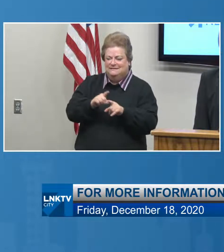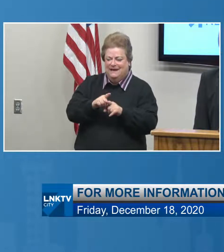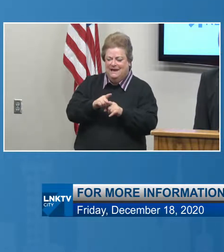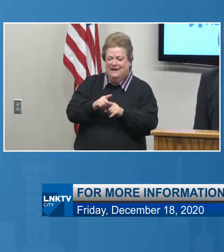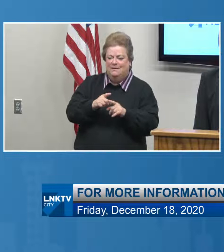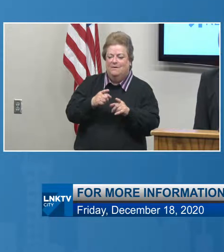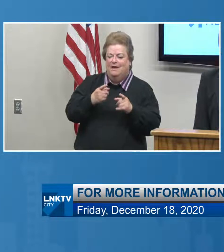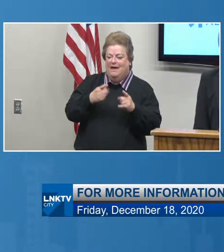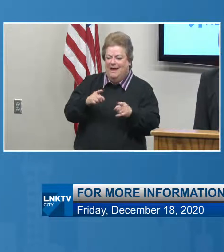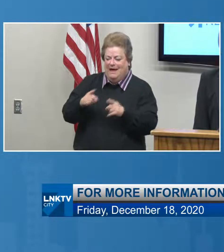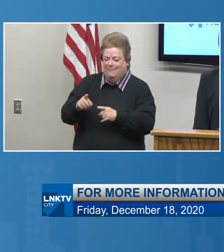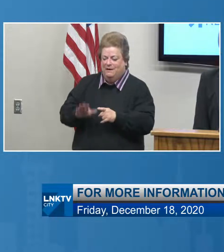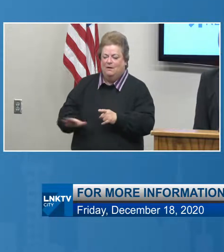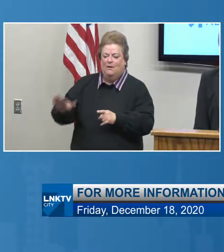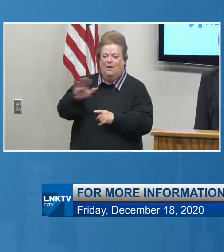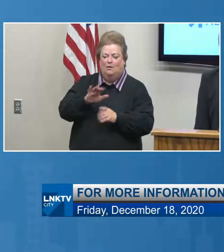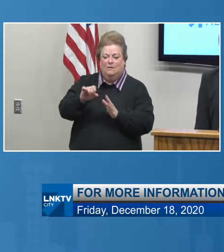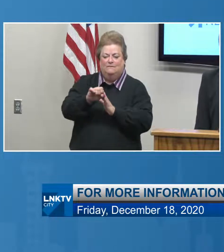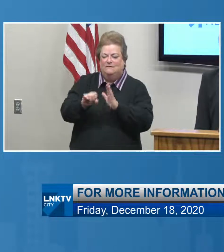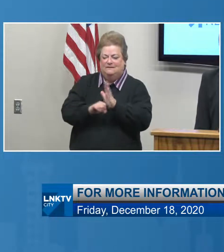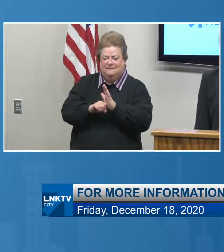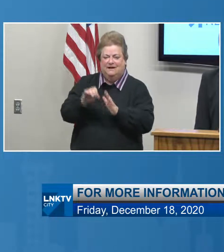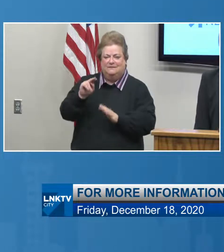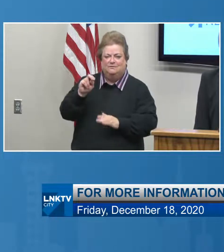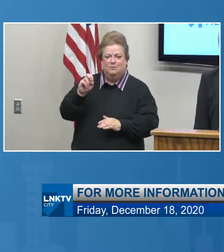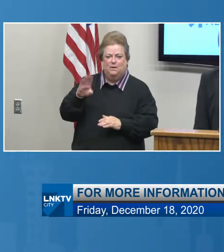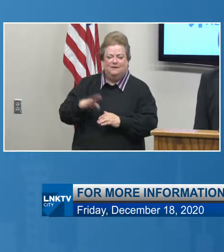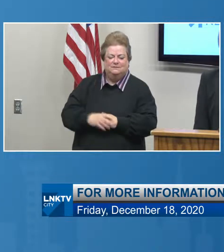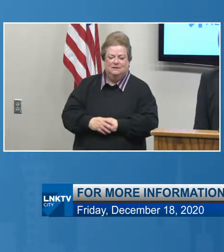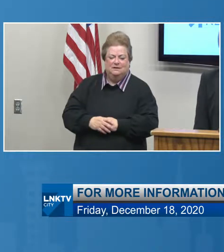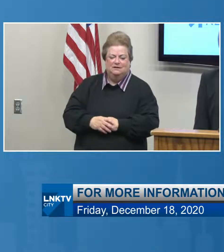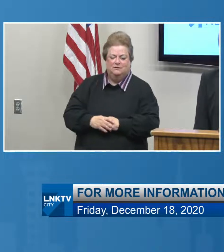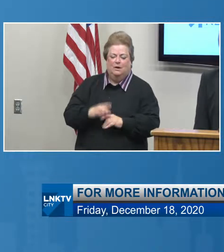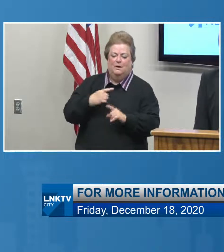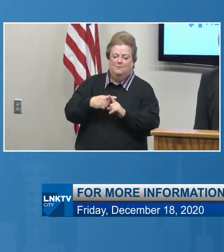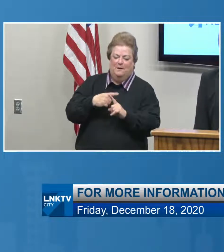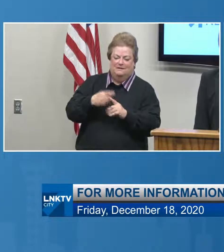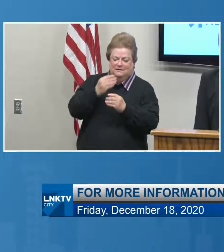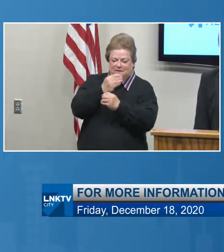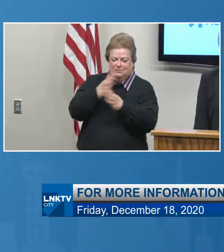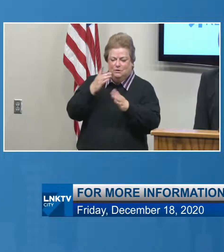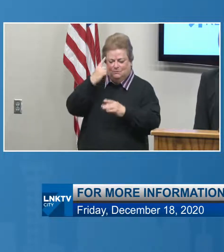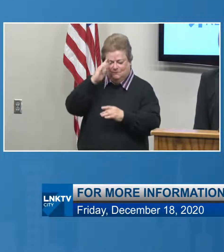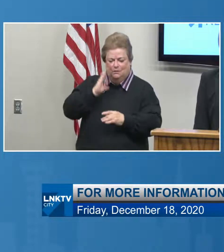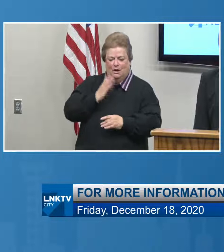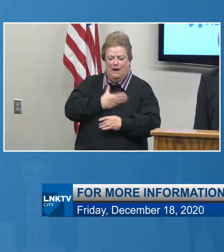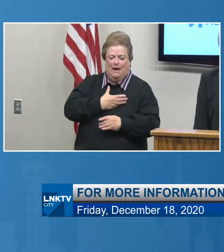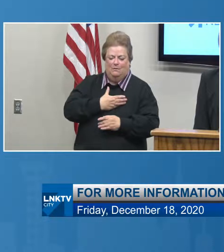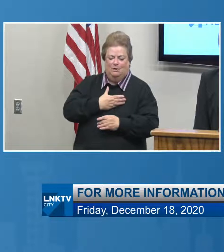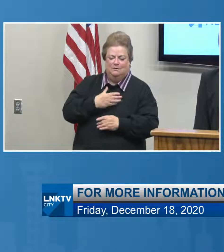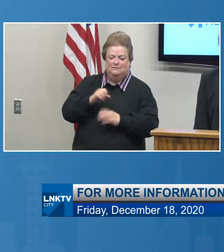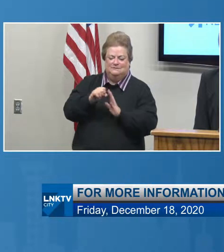state of Nebraska as well as the upper Midwest. So that's positive news for our area of the country. That said,